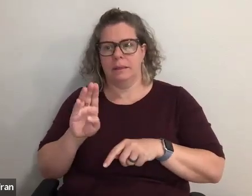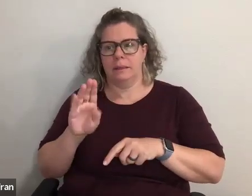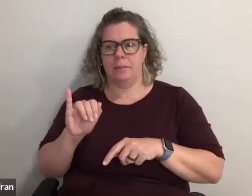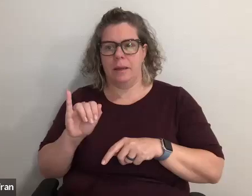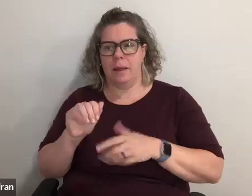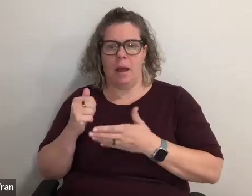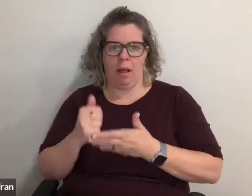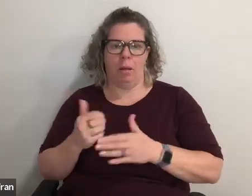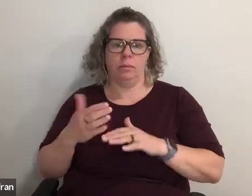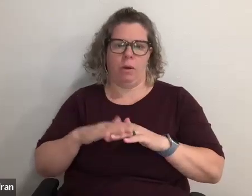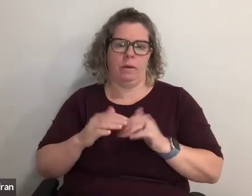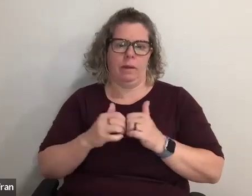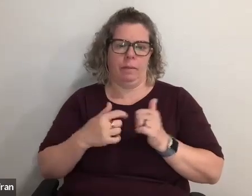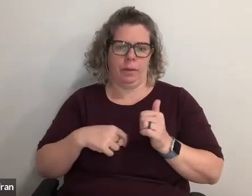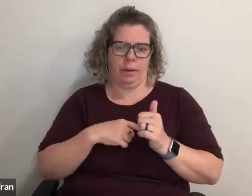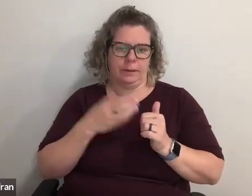help there.